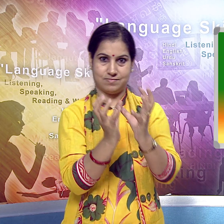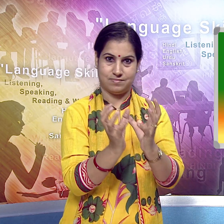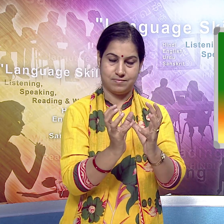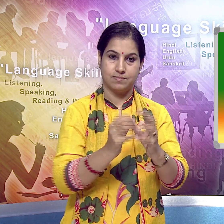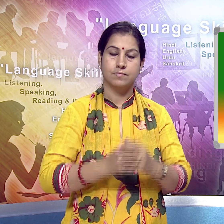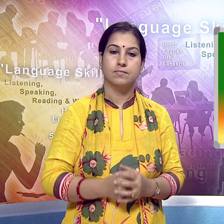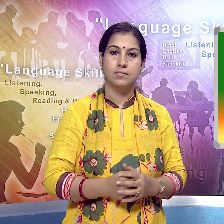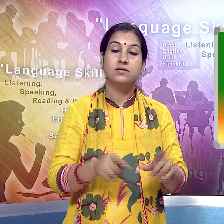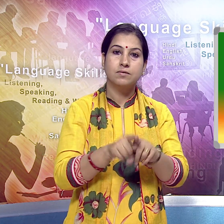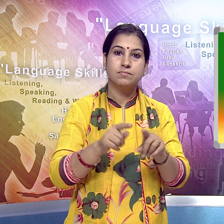and capsicum.